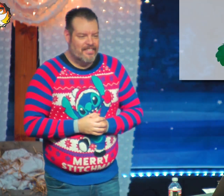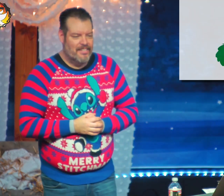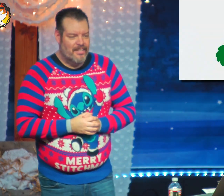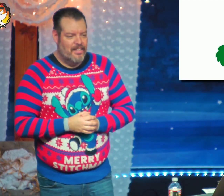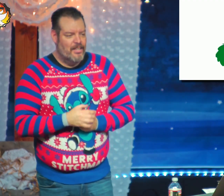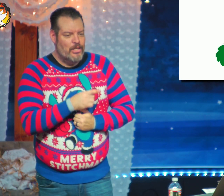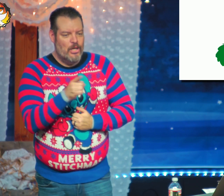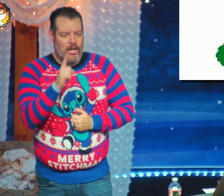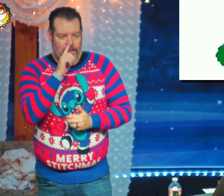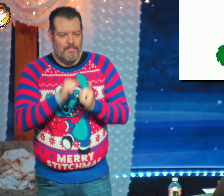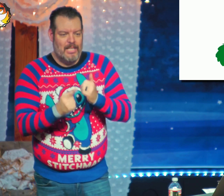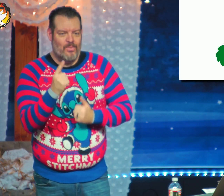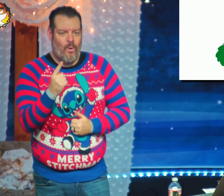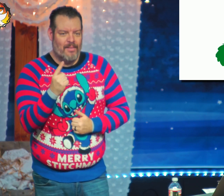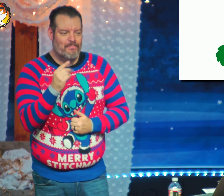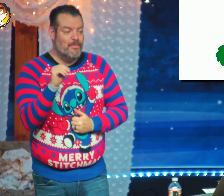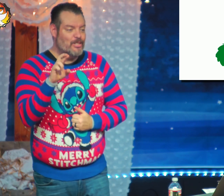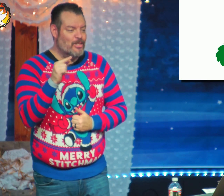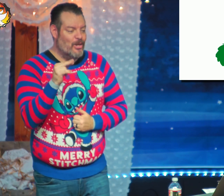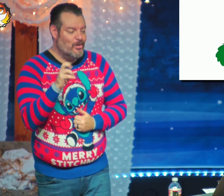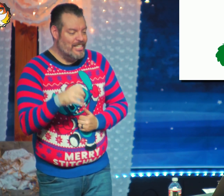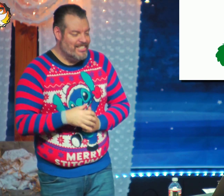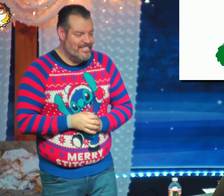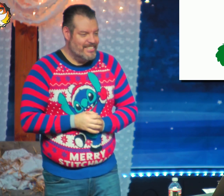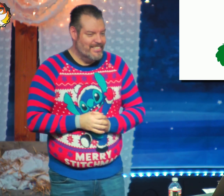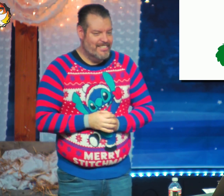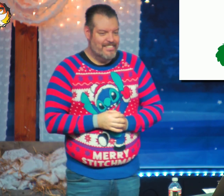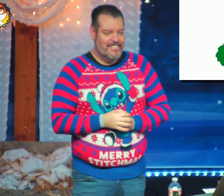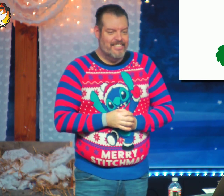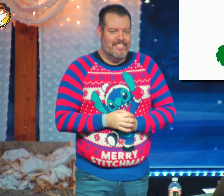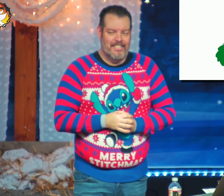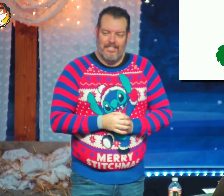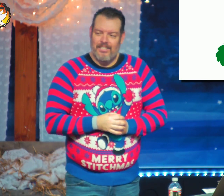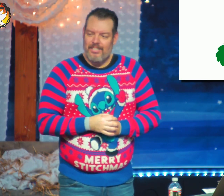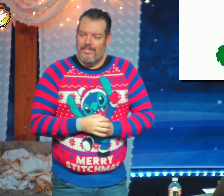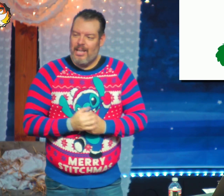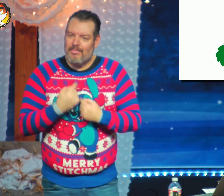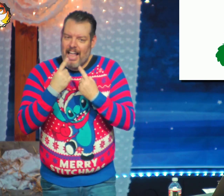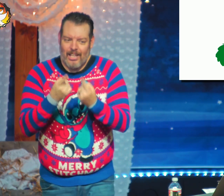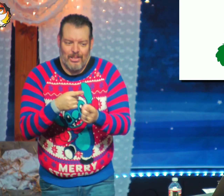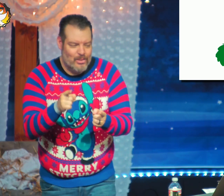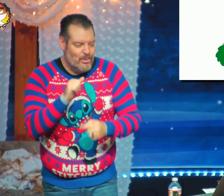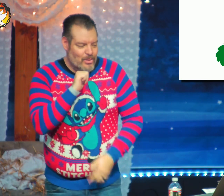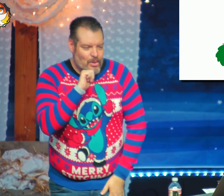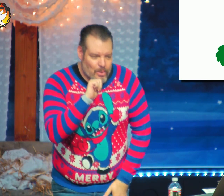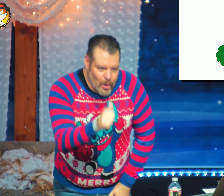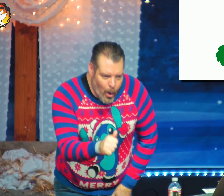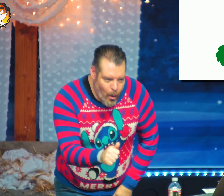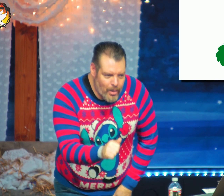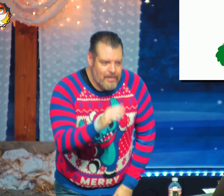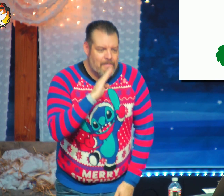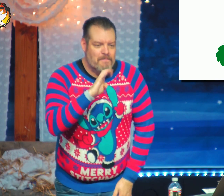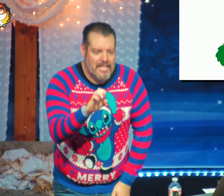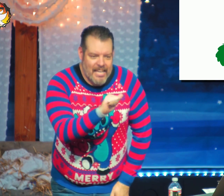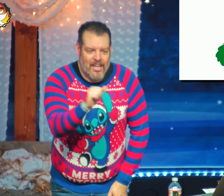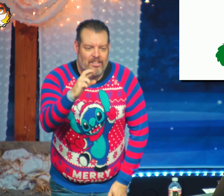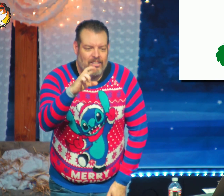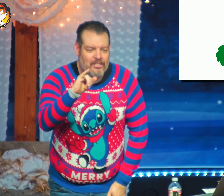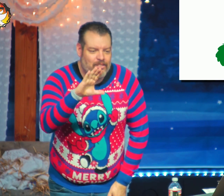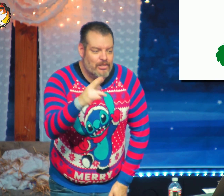You know, if you're focusing on what you want, no, you should focus on what you have. Be grateful for that. Here's the last